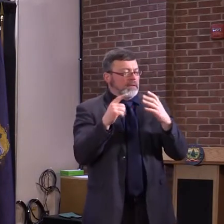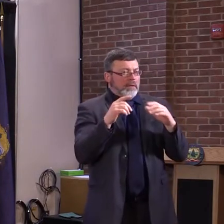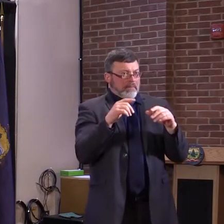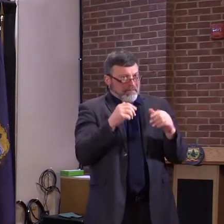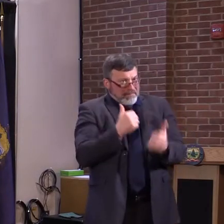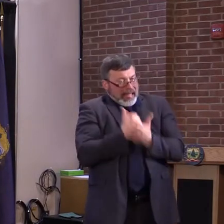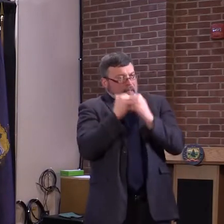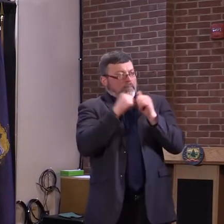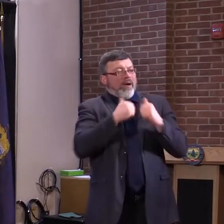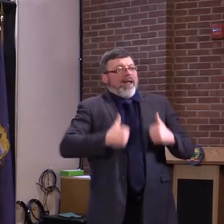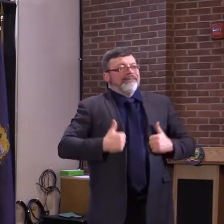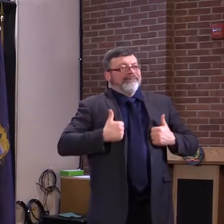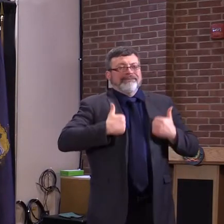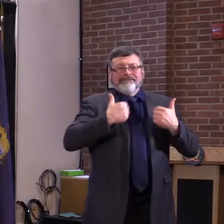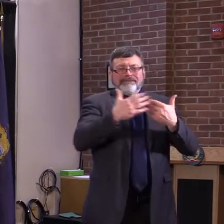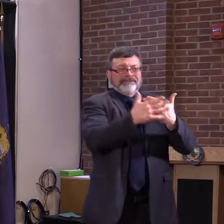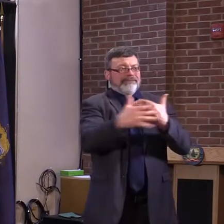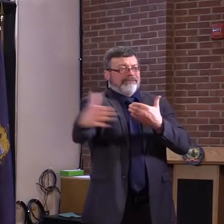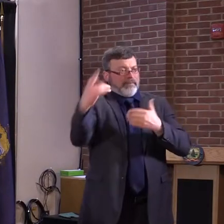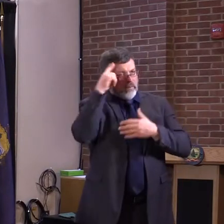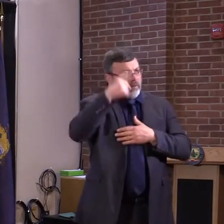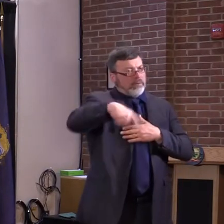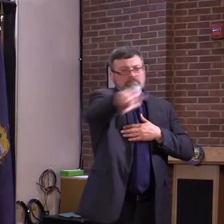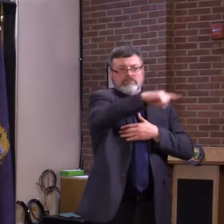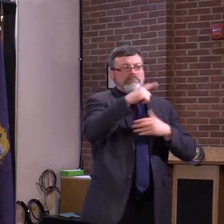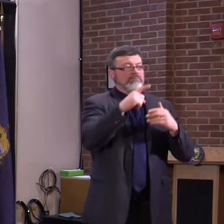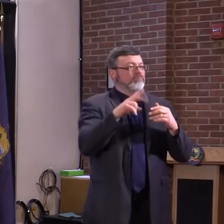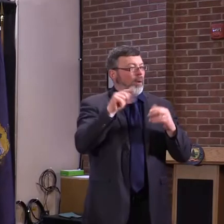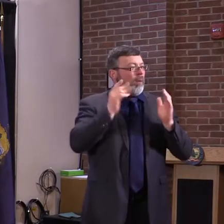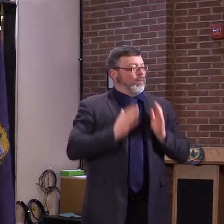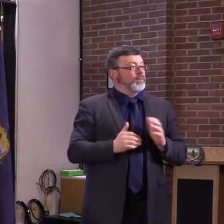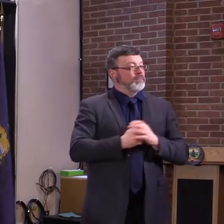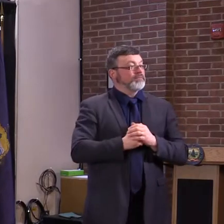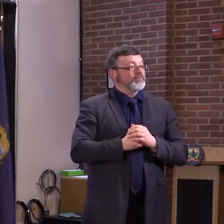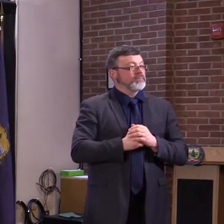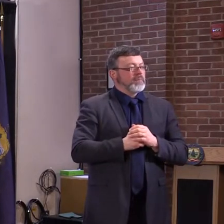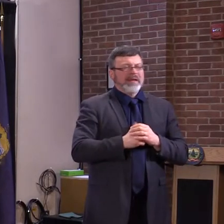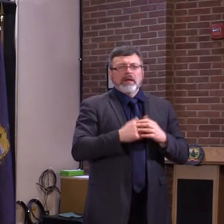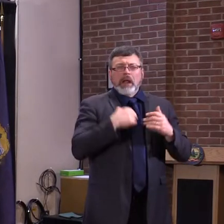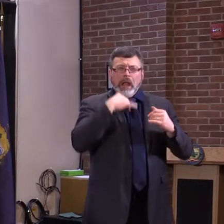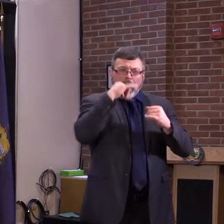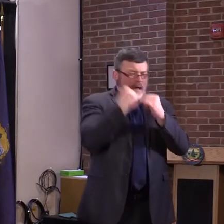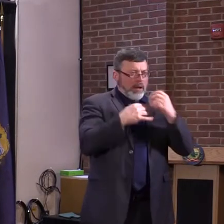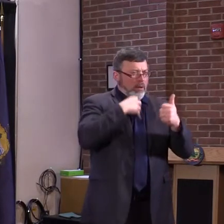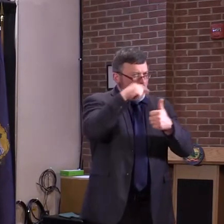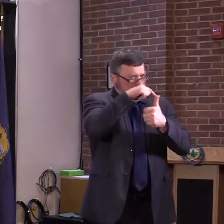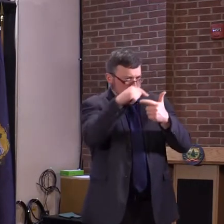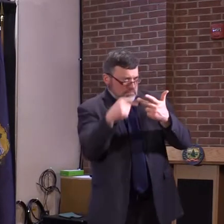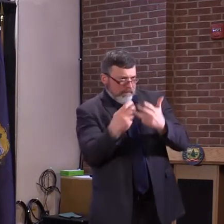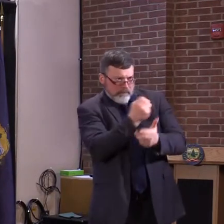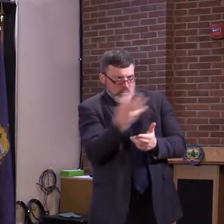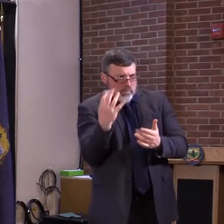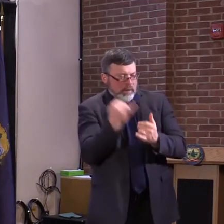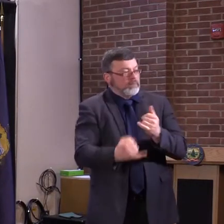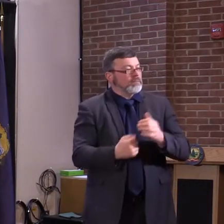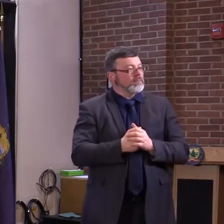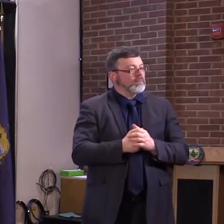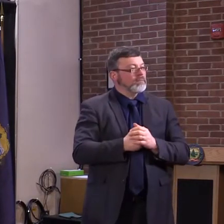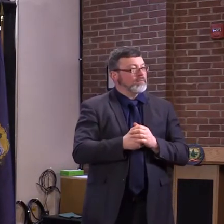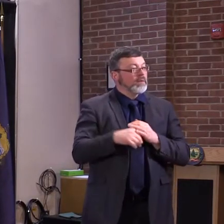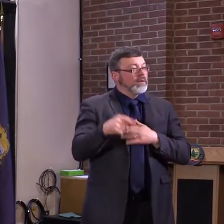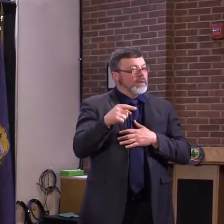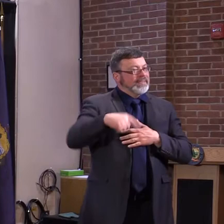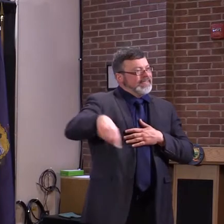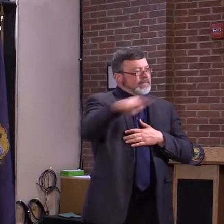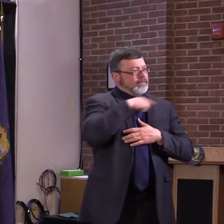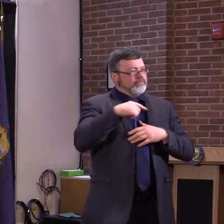Now, a few final points I'd like to share. As part of our evolving pandemic response, we're continually assessing the most effective